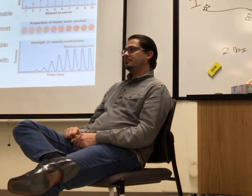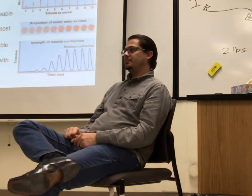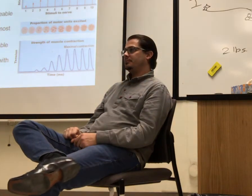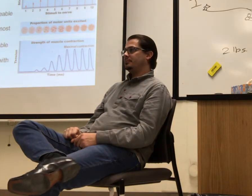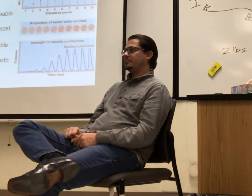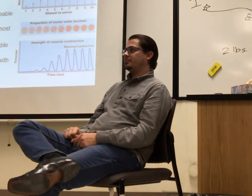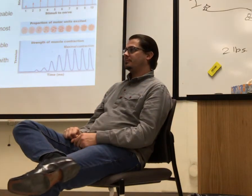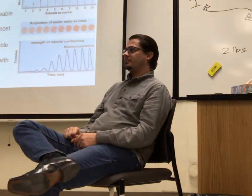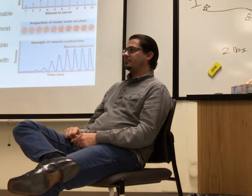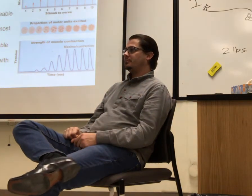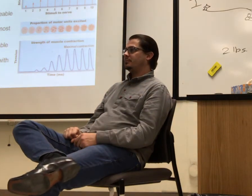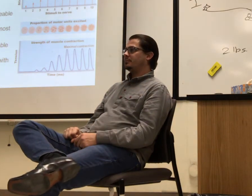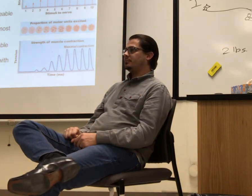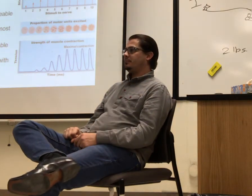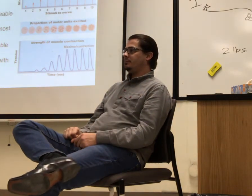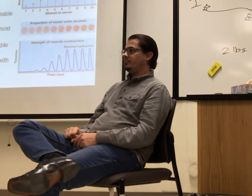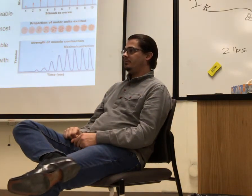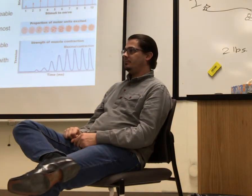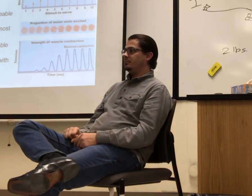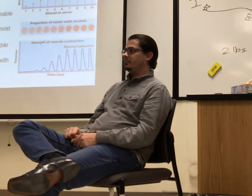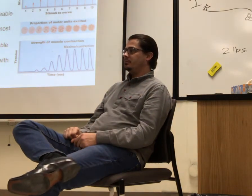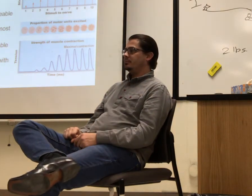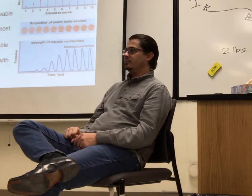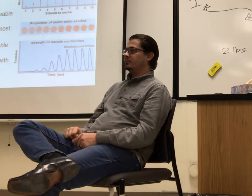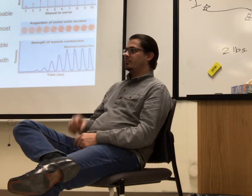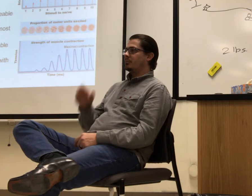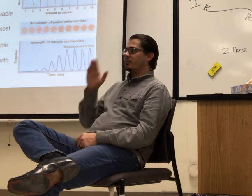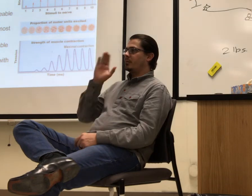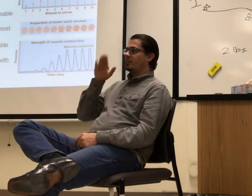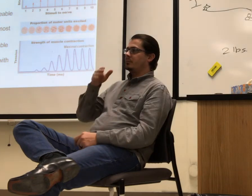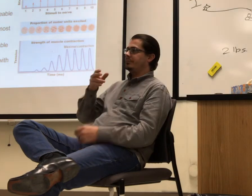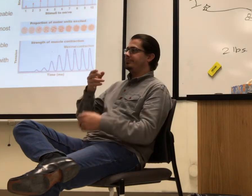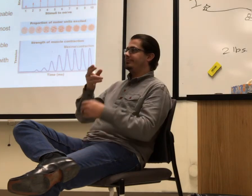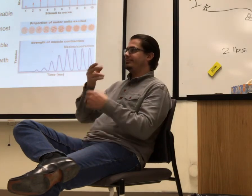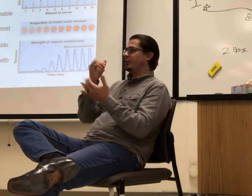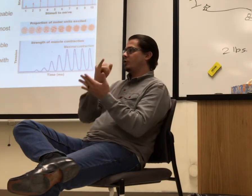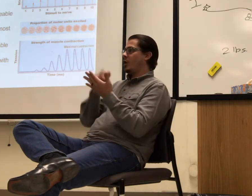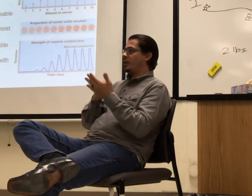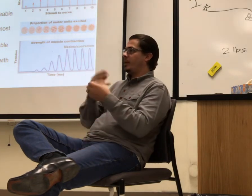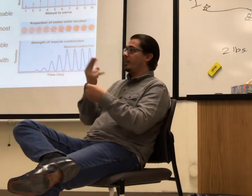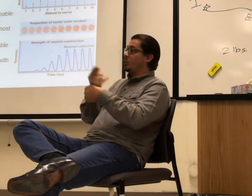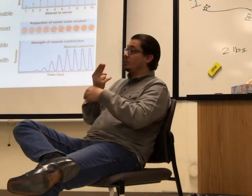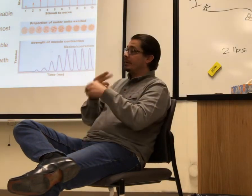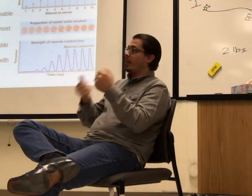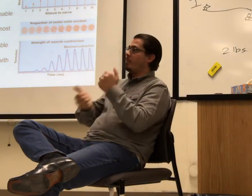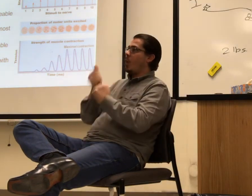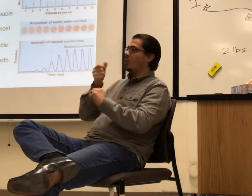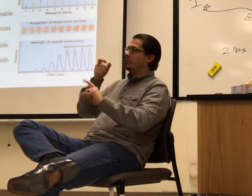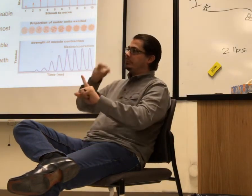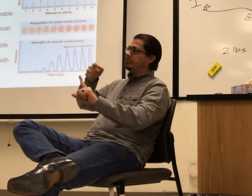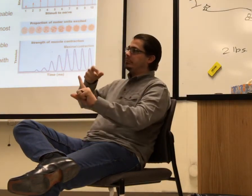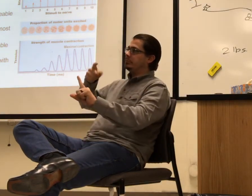Okay, so I'll just kind of draw them innervating the most, basically.